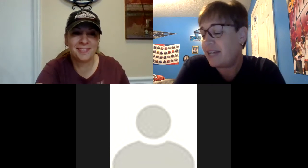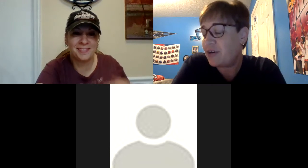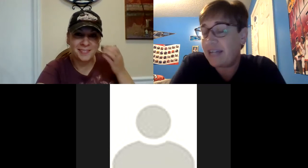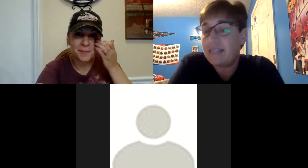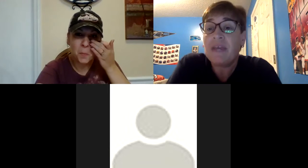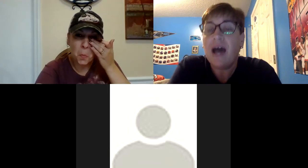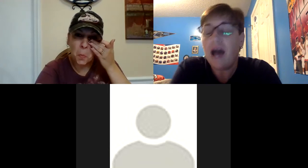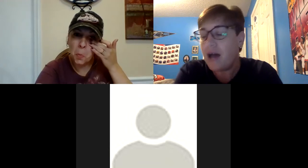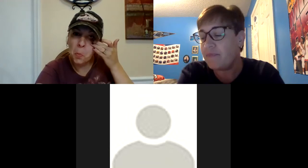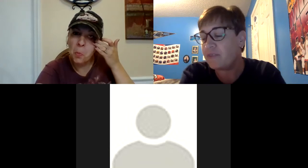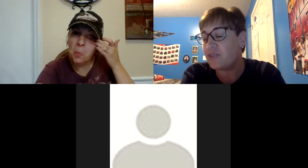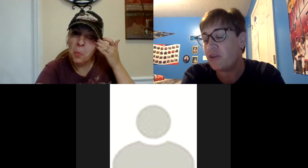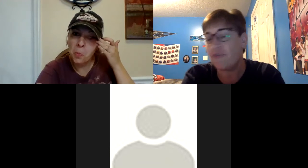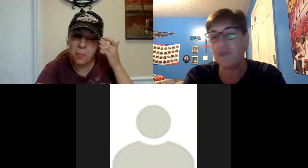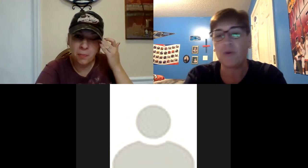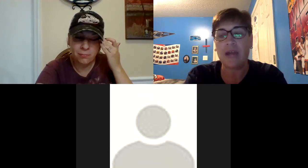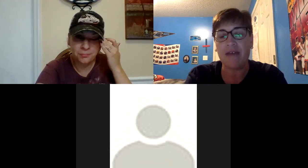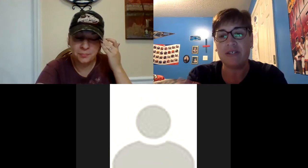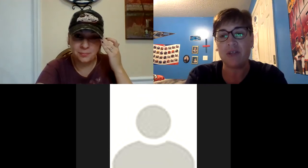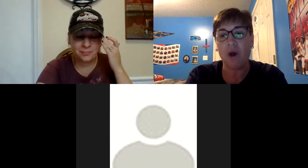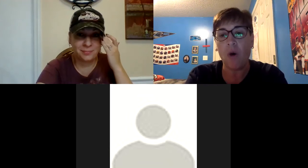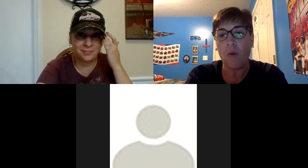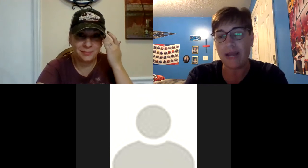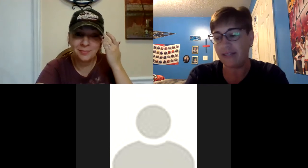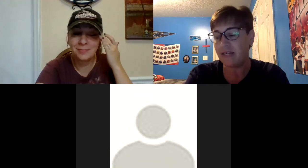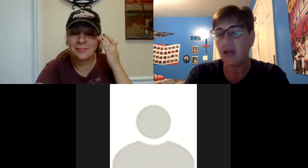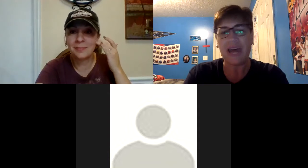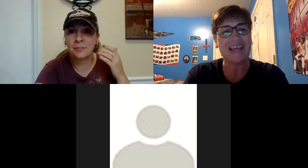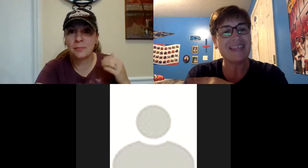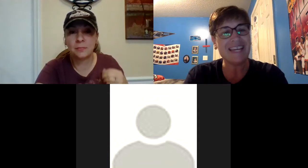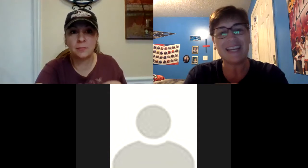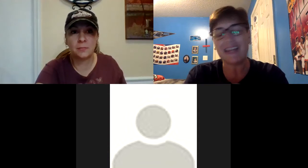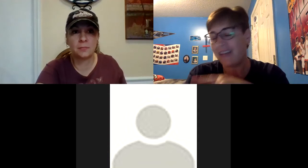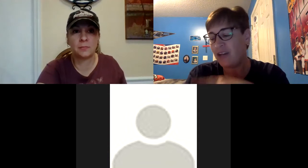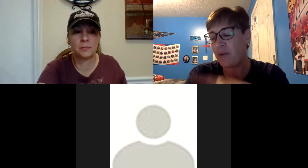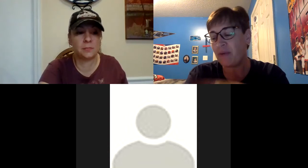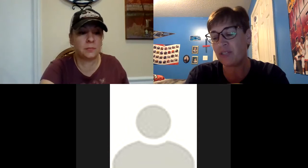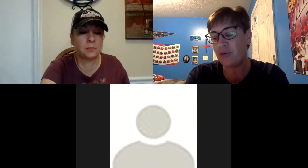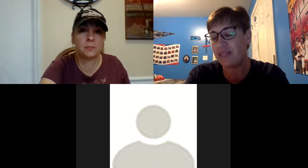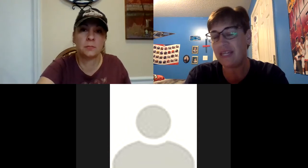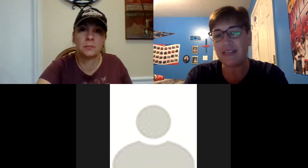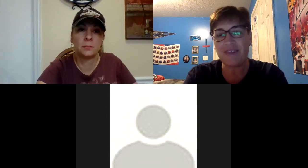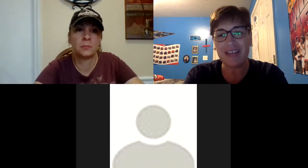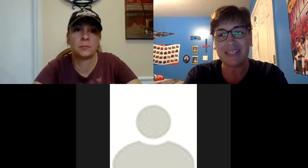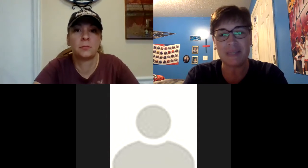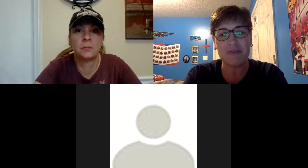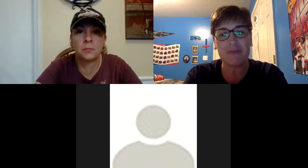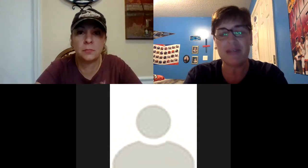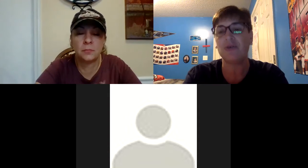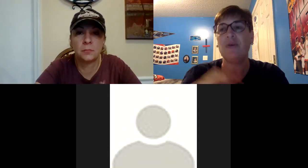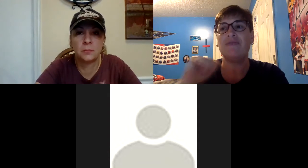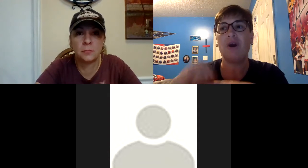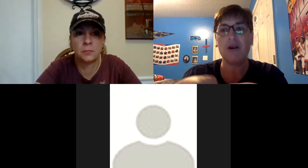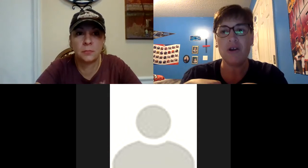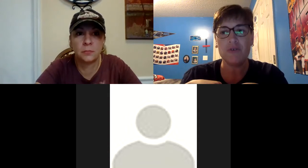getting sidetracked. So the first word we have is always. And I think, when I was doing these, I felt like some of them